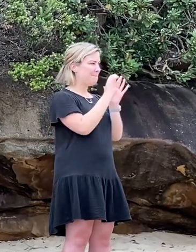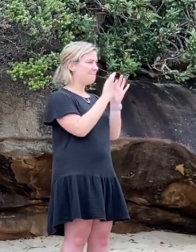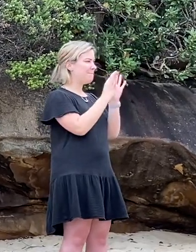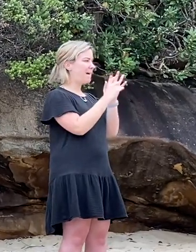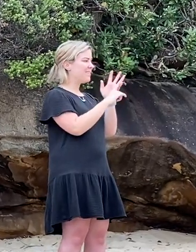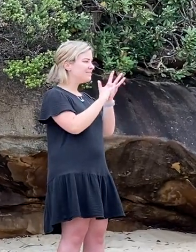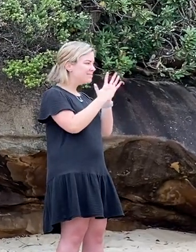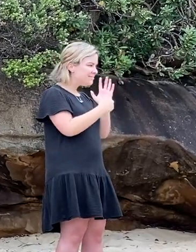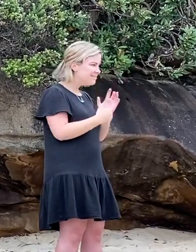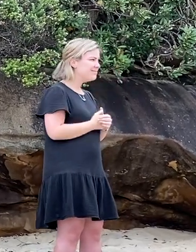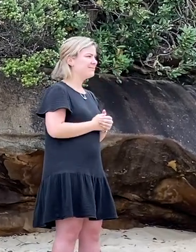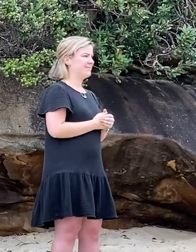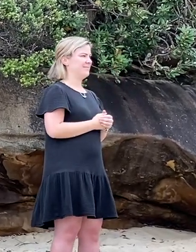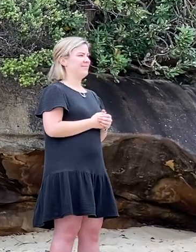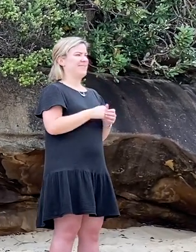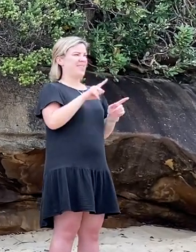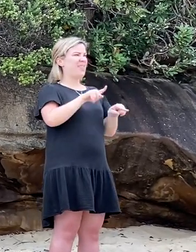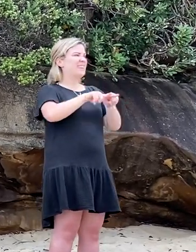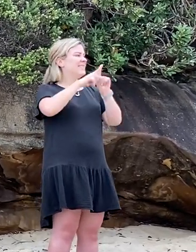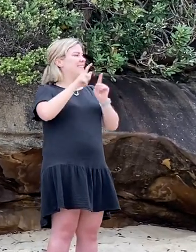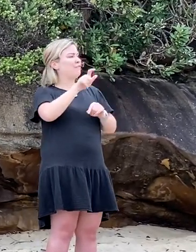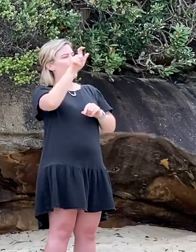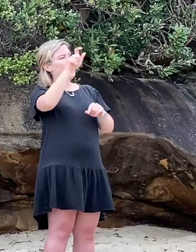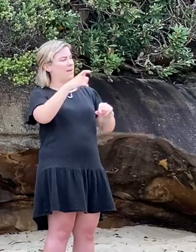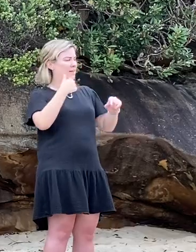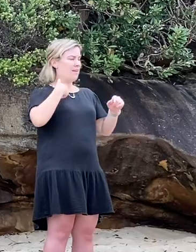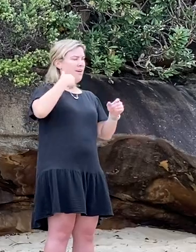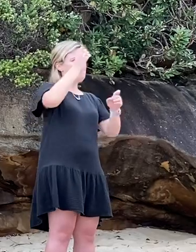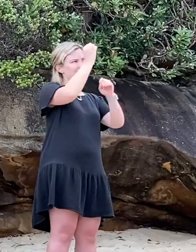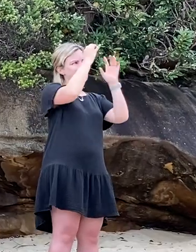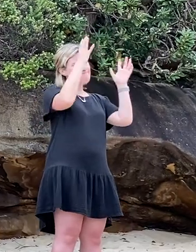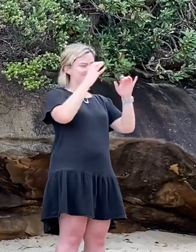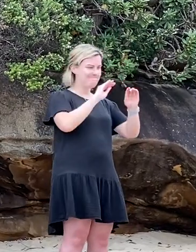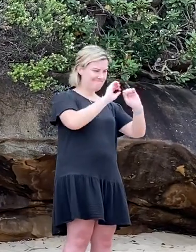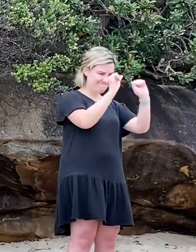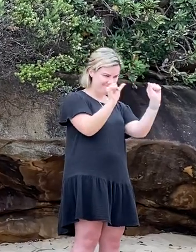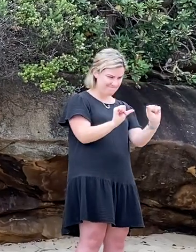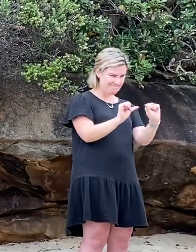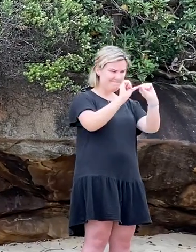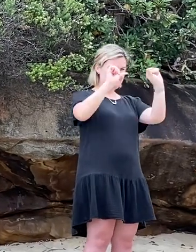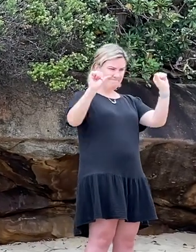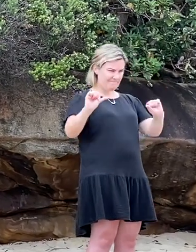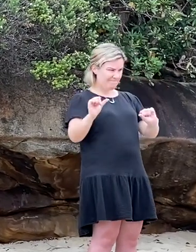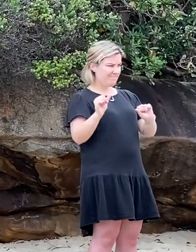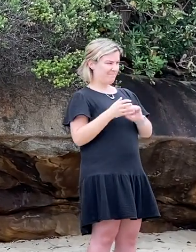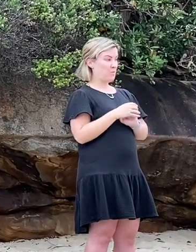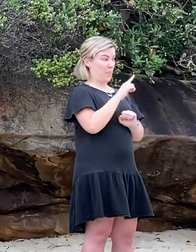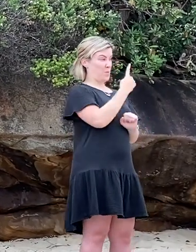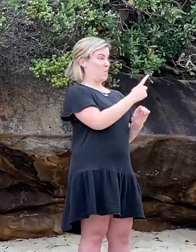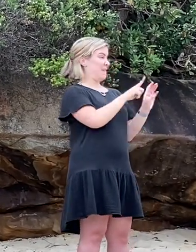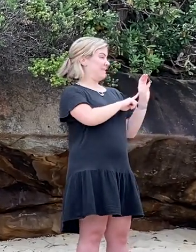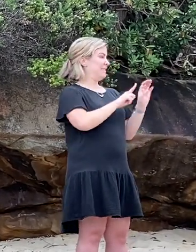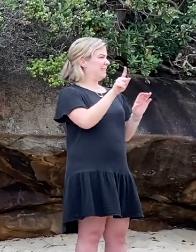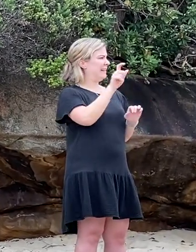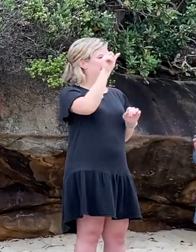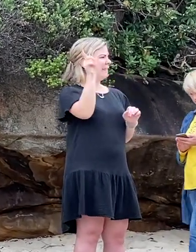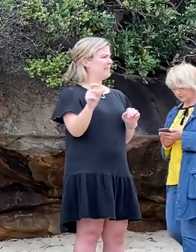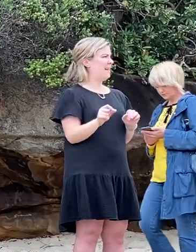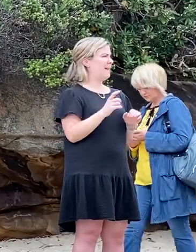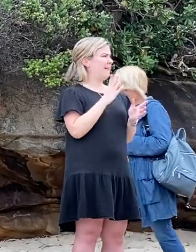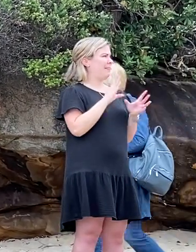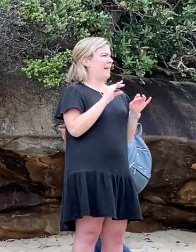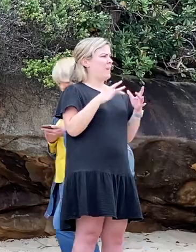a bust of an African woman from my head and a small angel. So that was the first year in Italy, and we just got lured